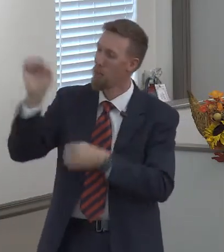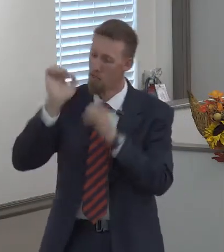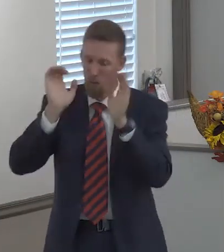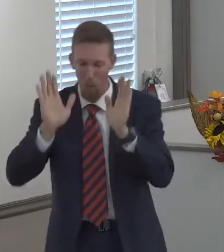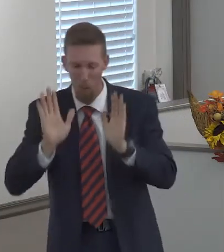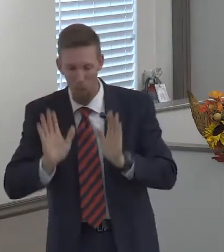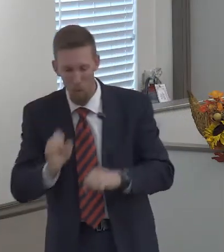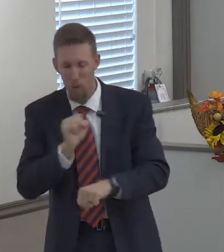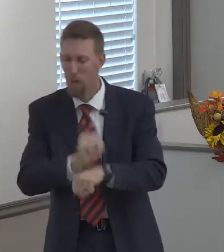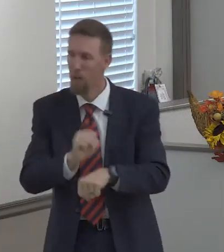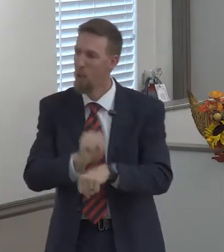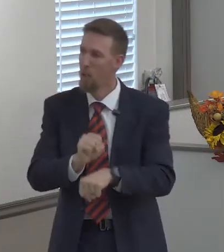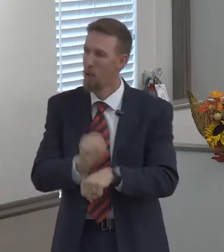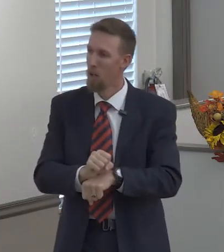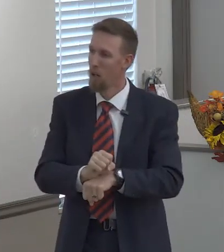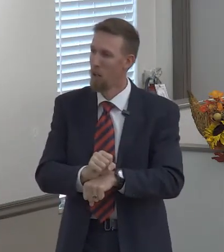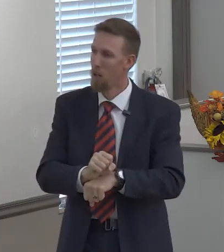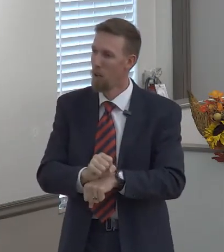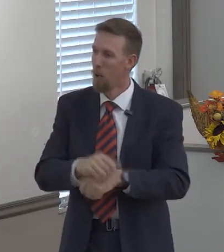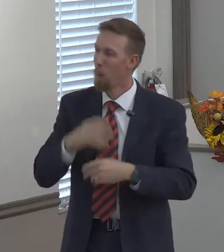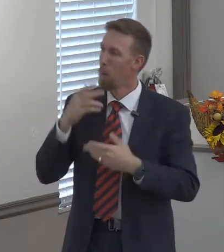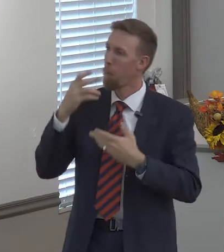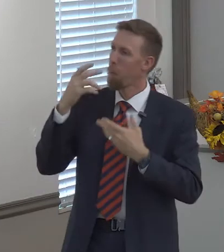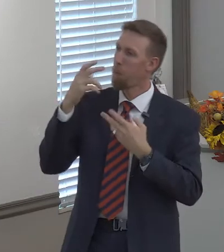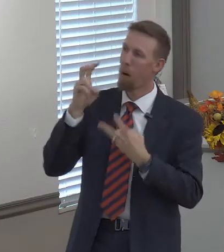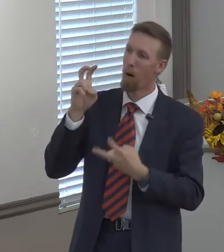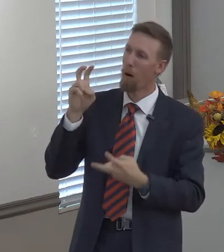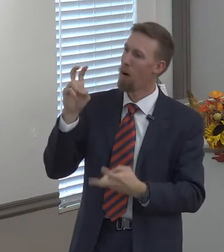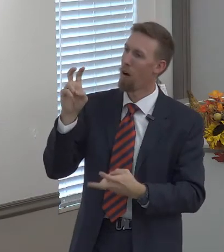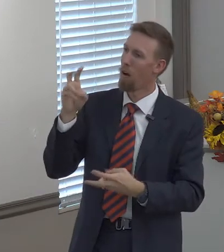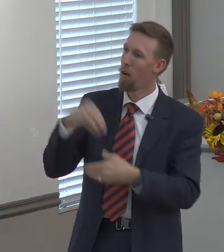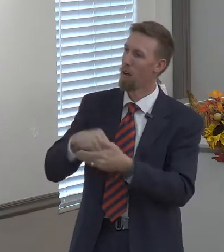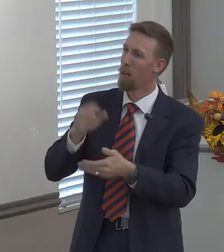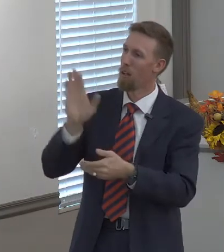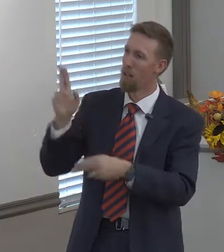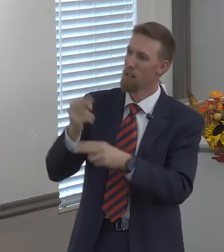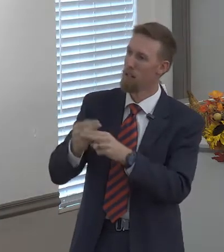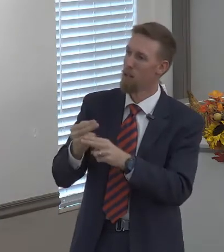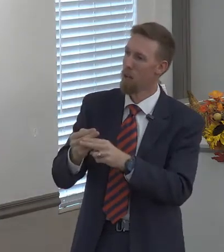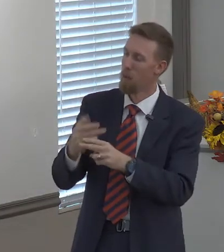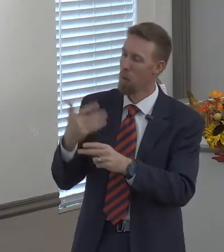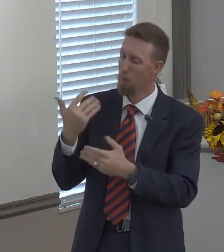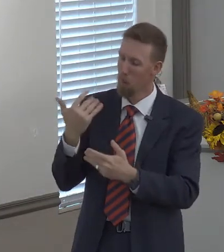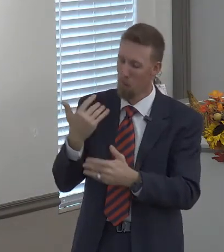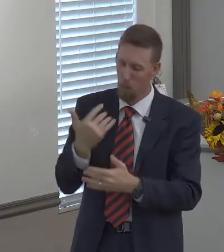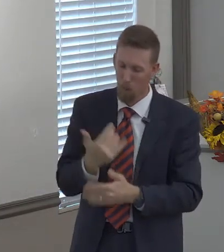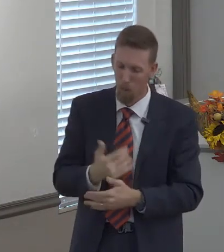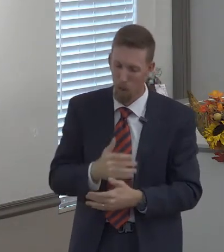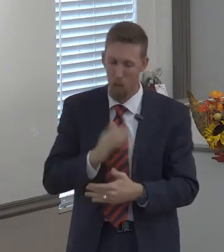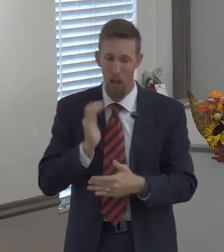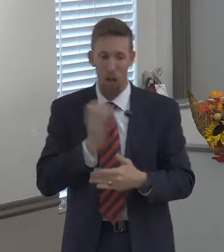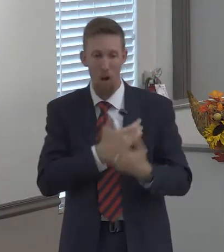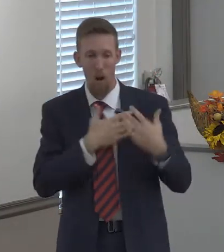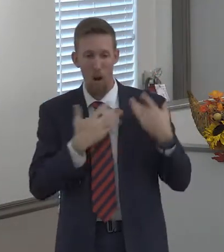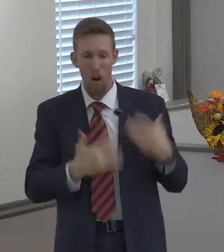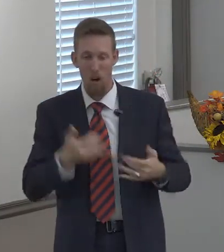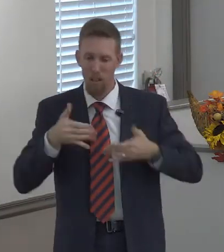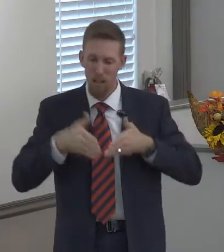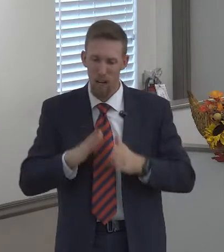the Lord, call upon His name, make known His deeds among the people." That's testimonies